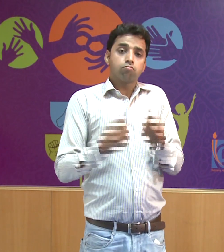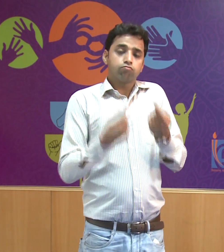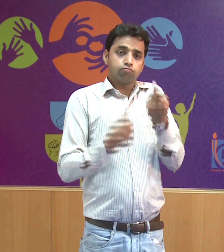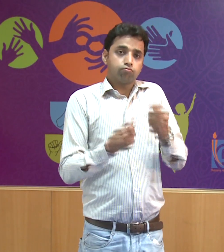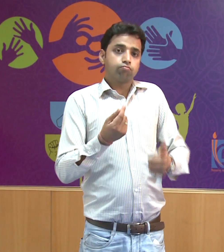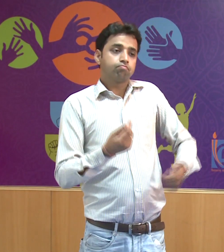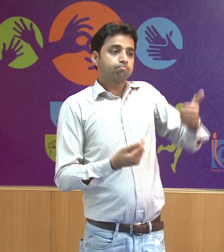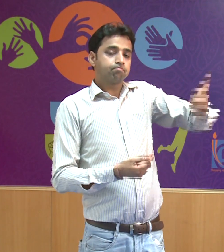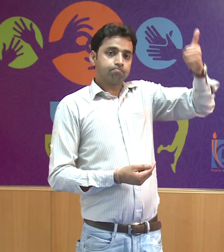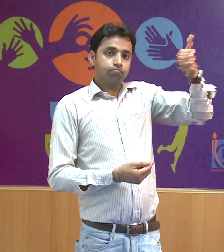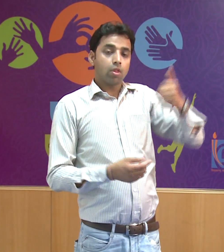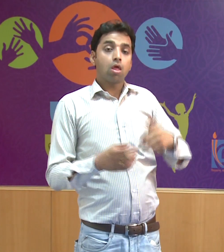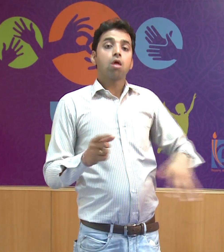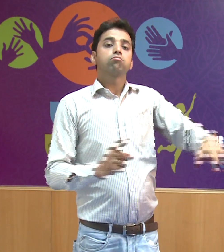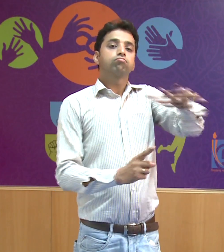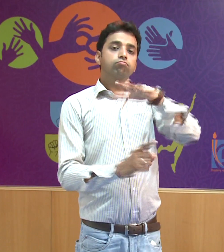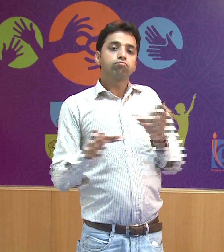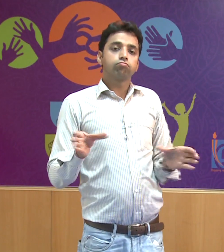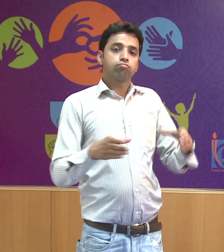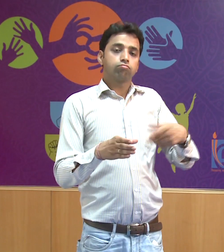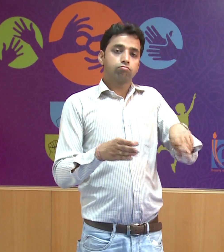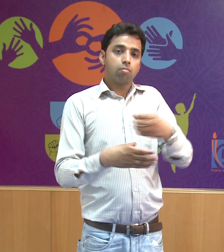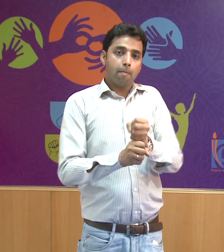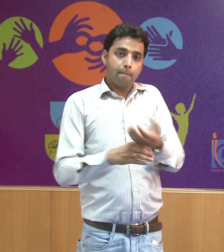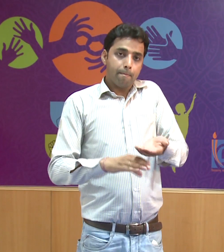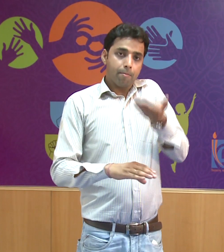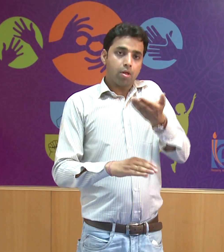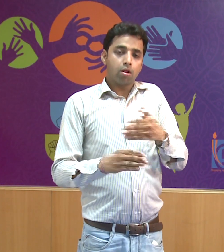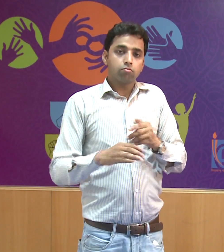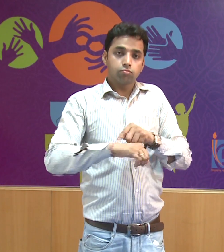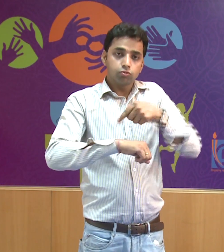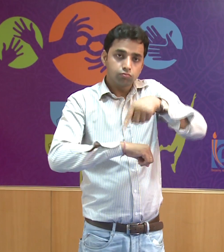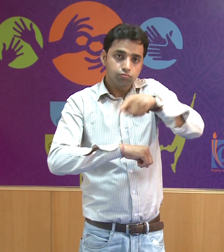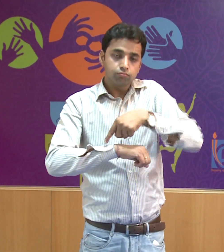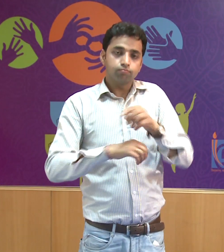social reformers were produced during this period.